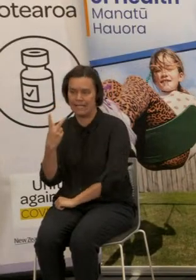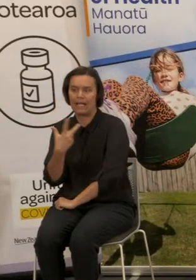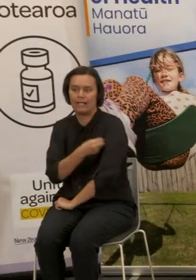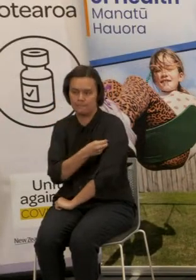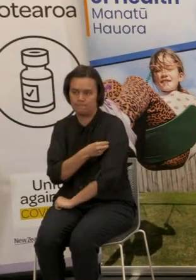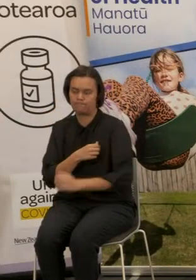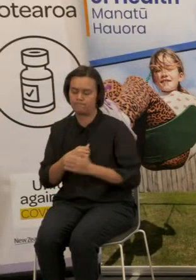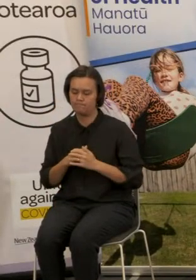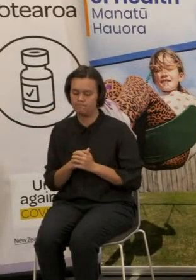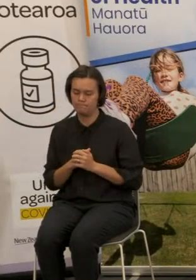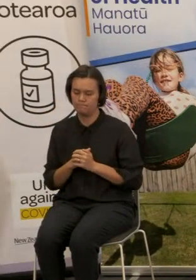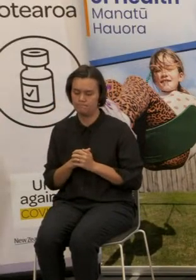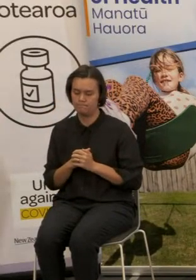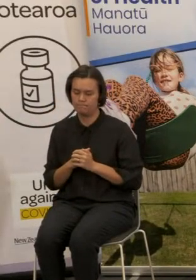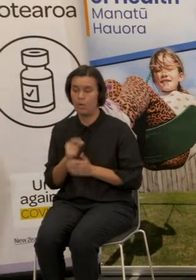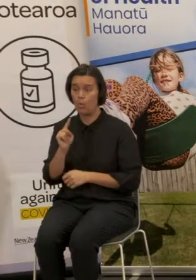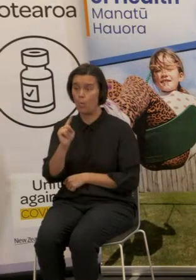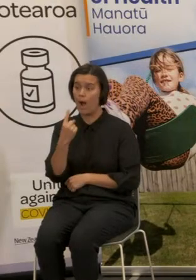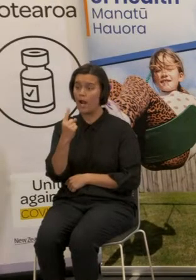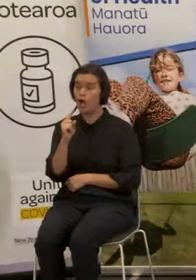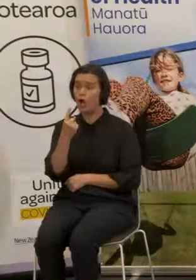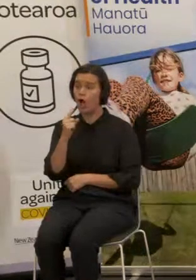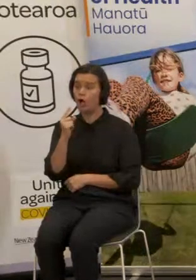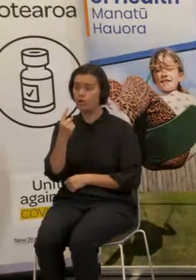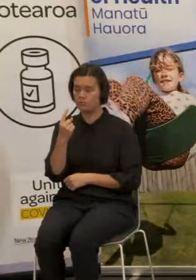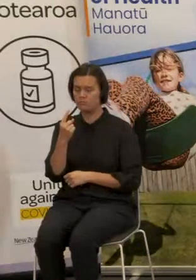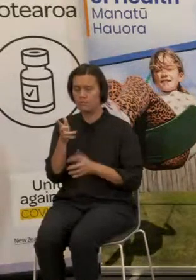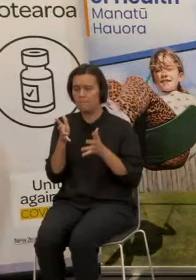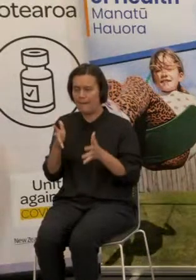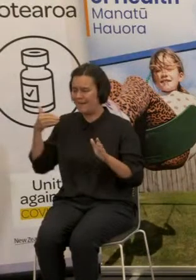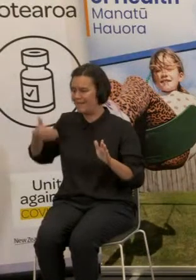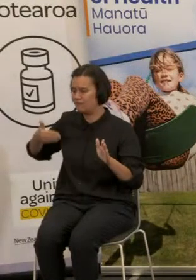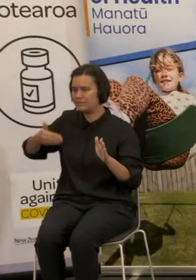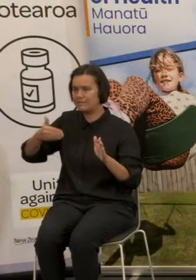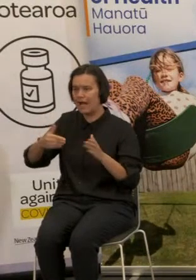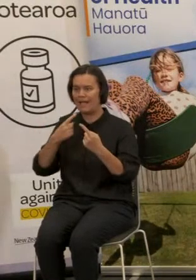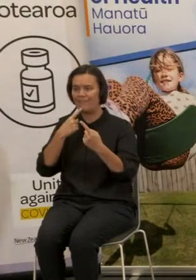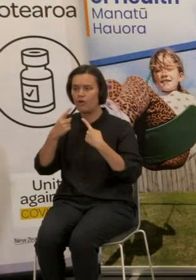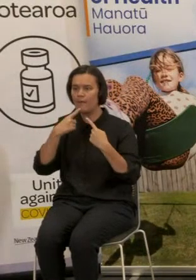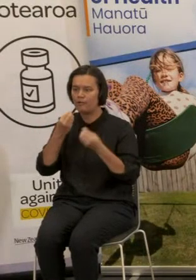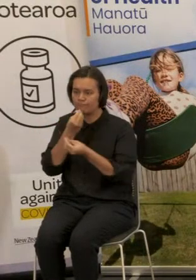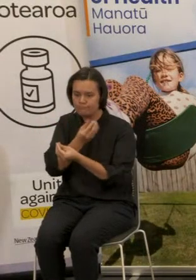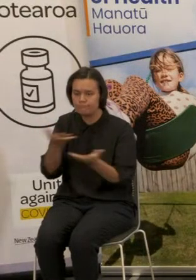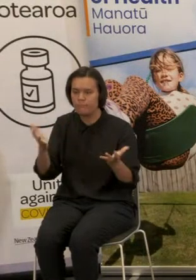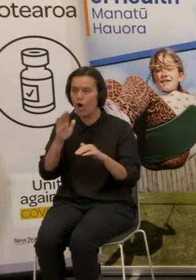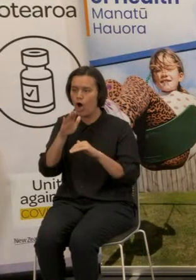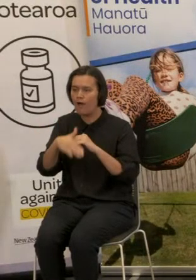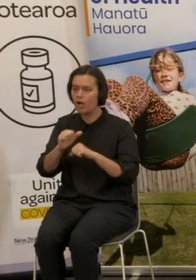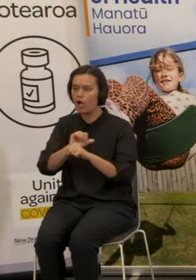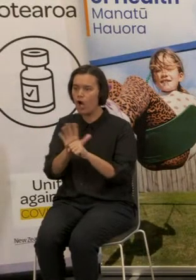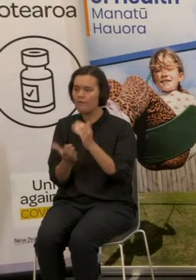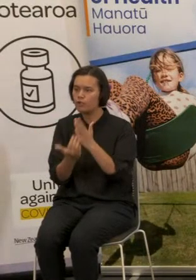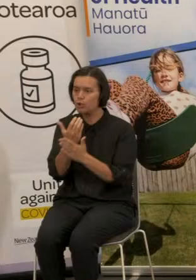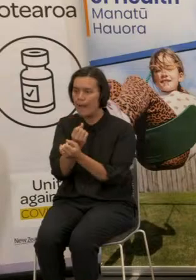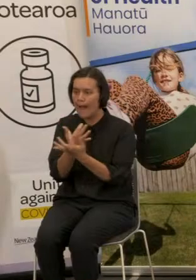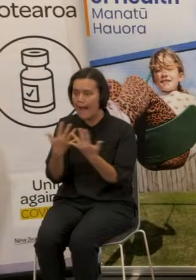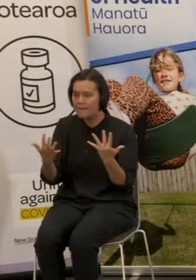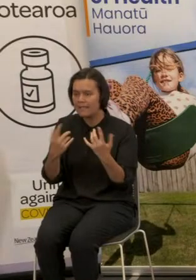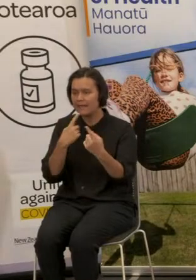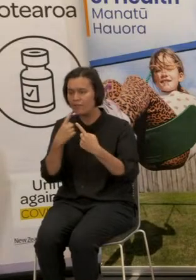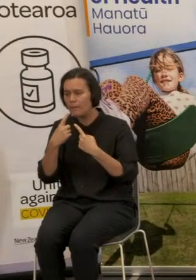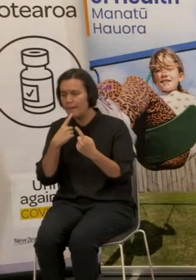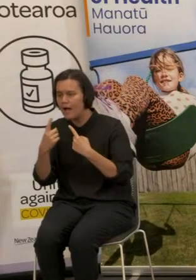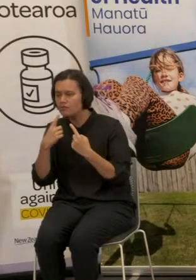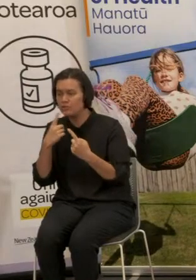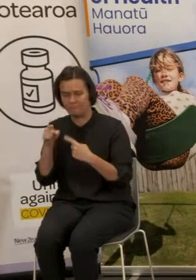media release today, which will have all the facts and figures for today and an update on what's happening with the response. But this morning I want to specifically cover